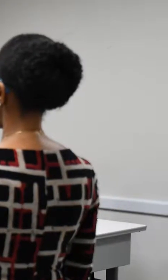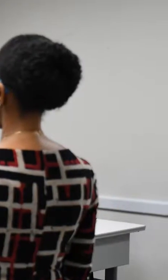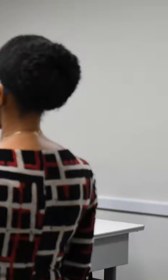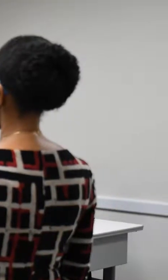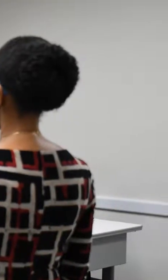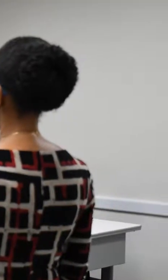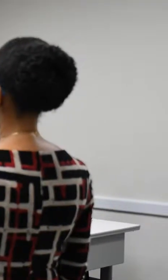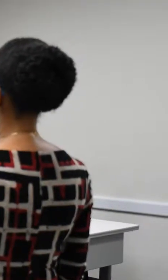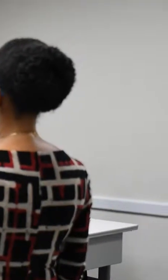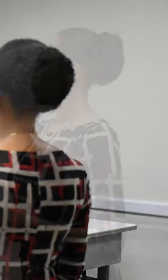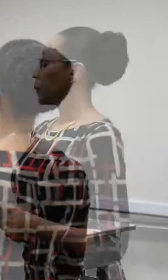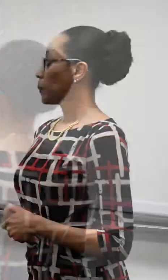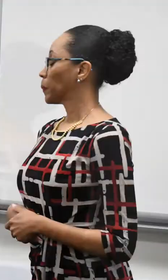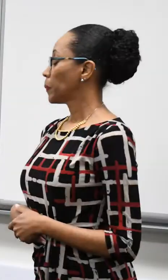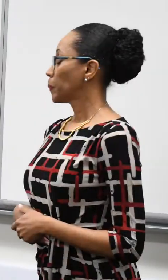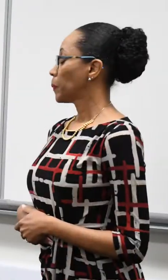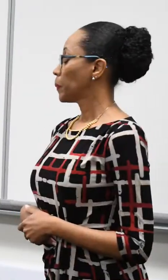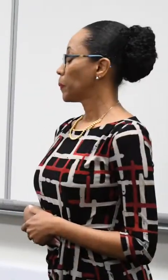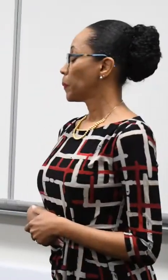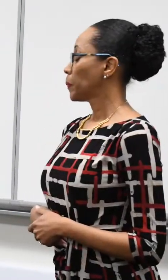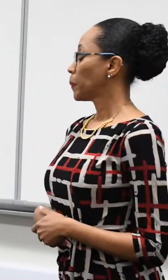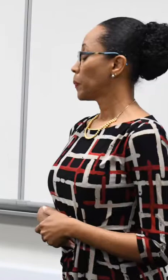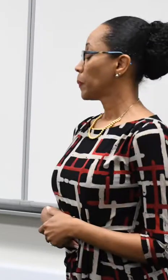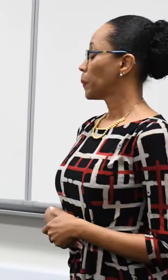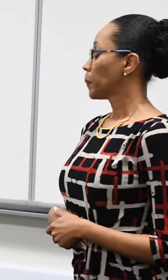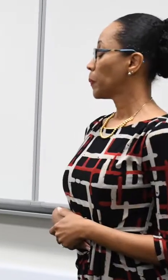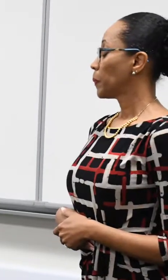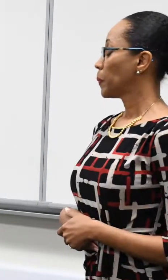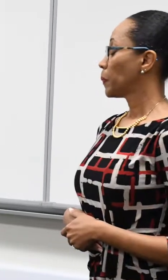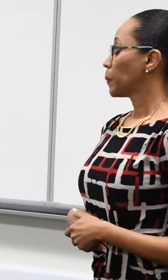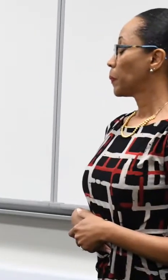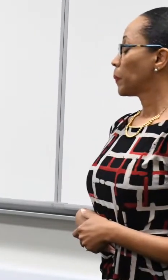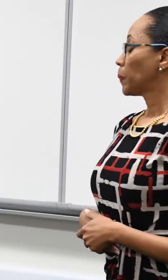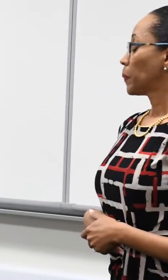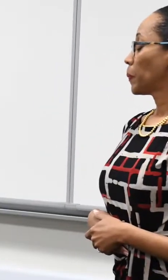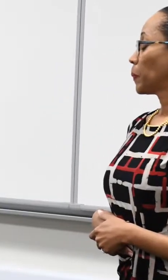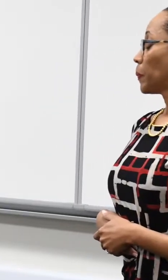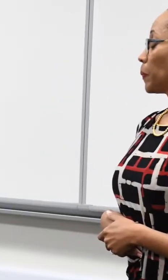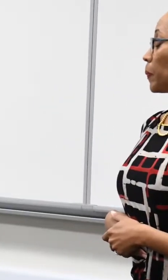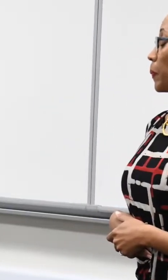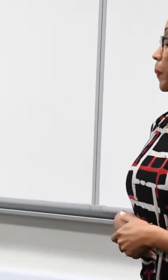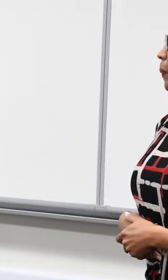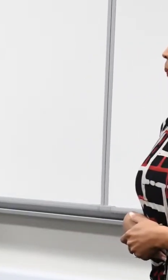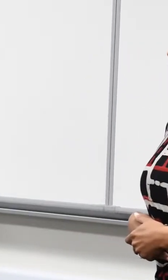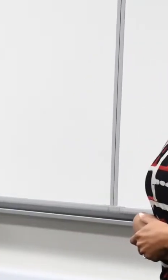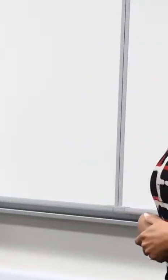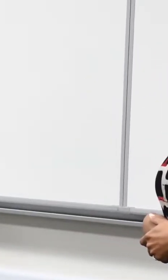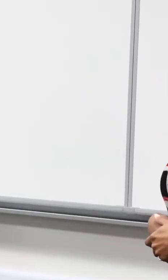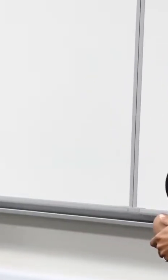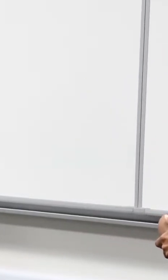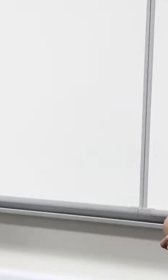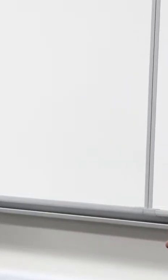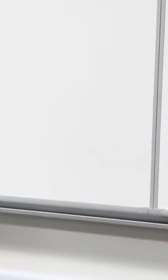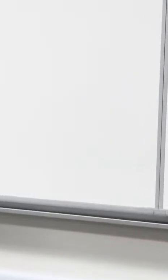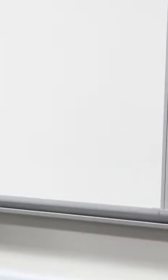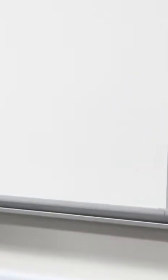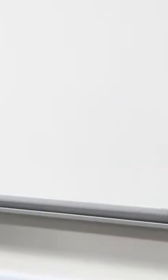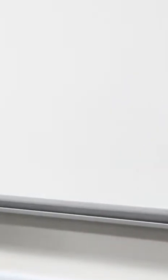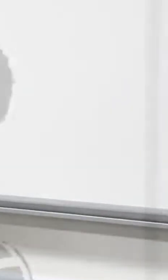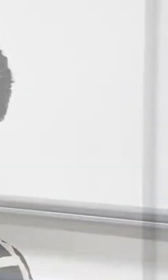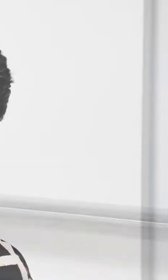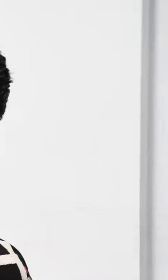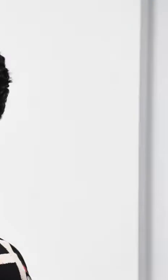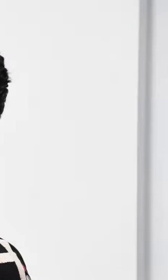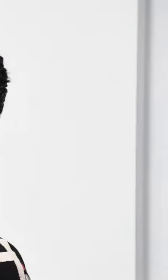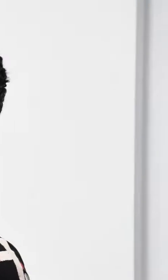trained in its use as soon as possible. So today we are announcing, and I appreciate the county administrator being here,